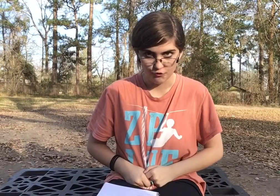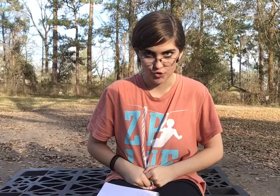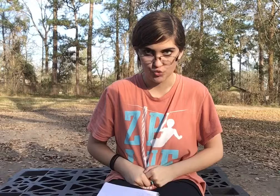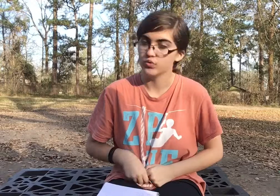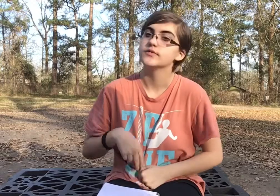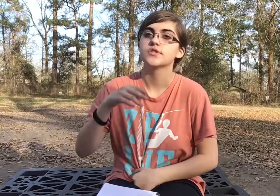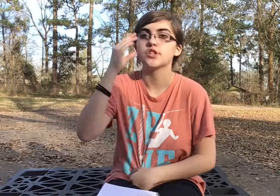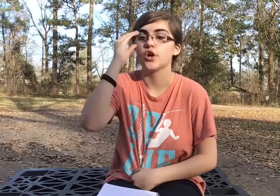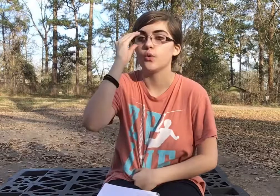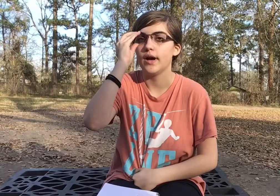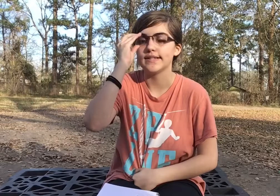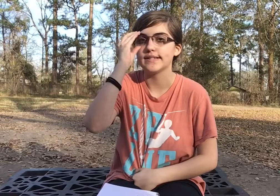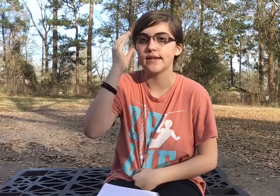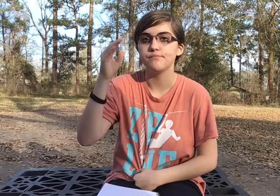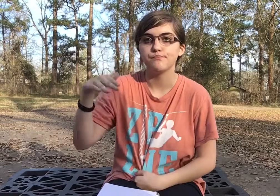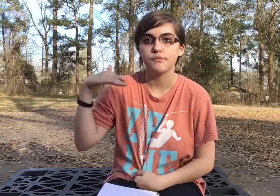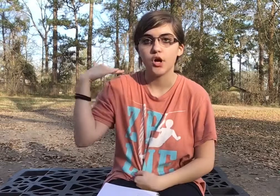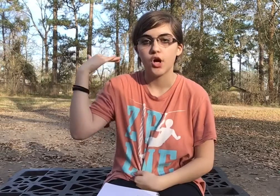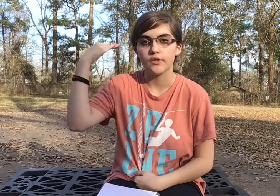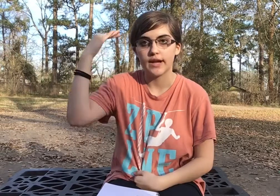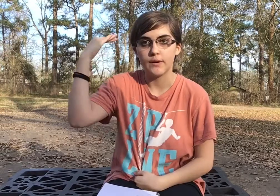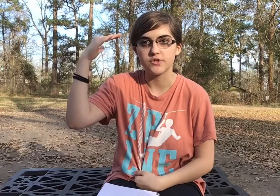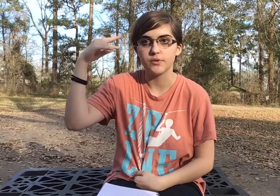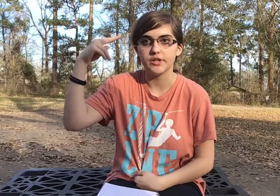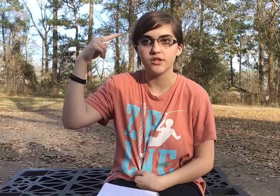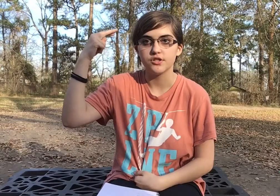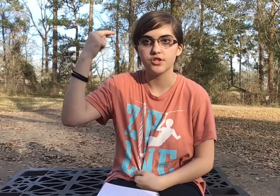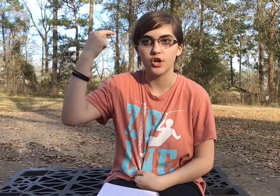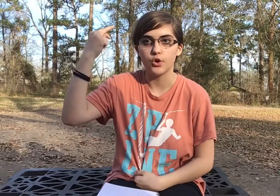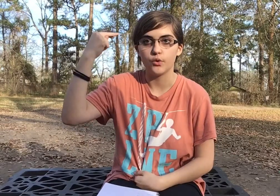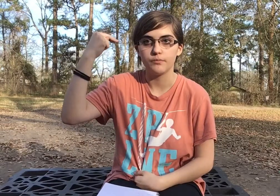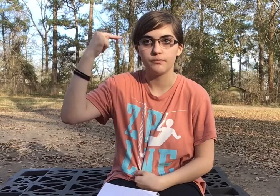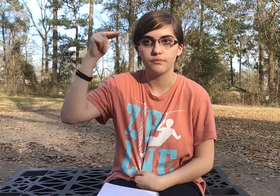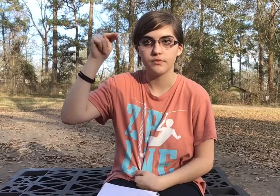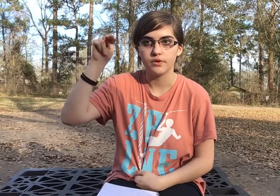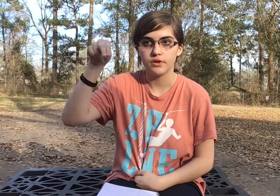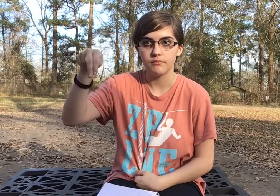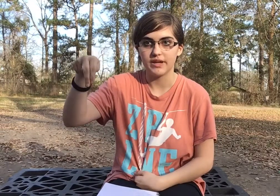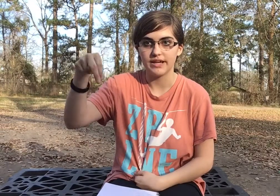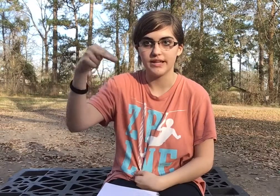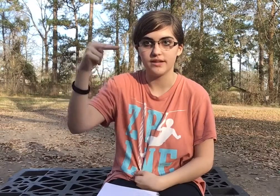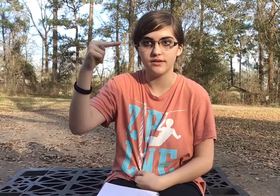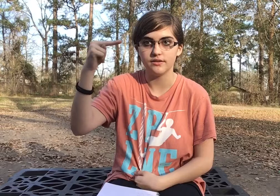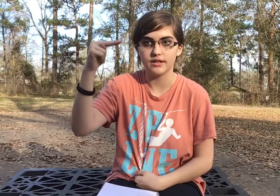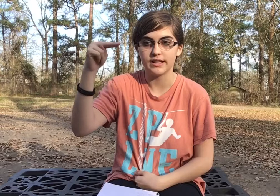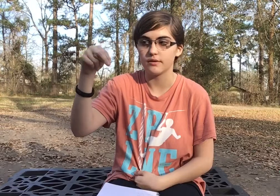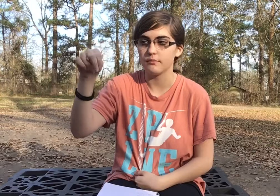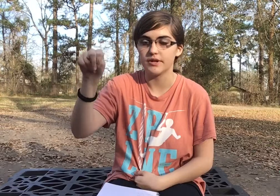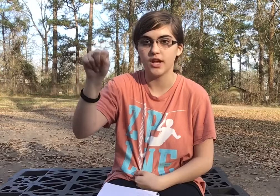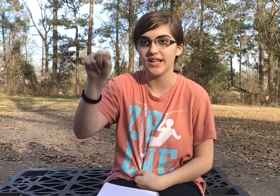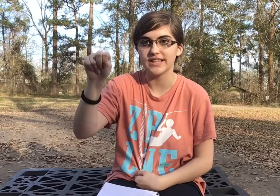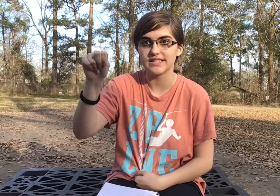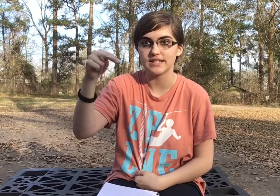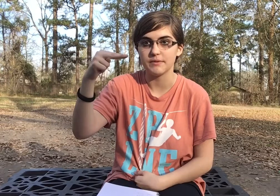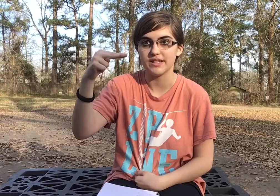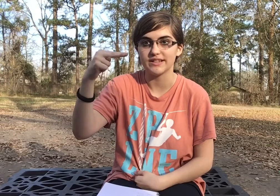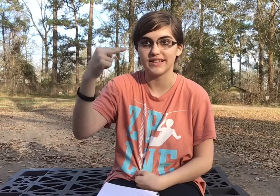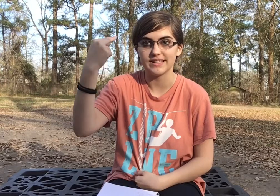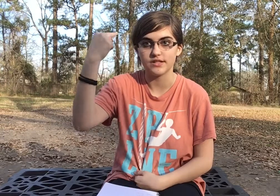Nephew. So, as I said, the guy ones are up here. So, like an N, like, but not like this. It's going to be an N like this. So,